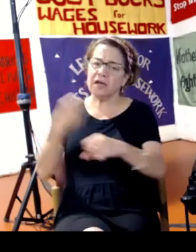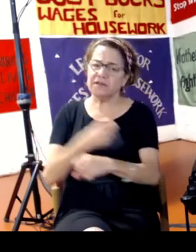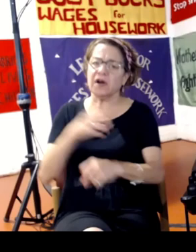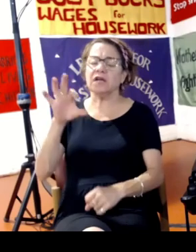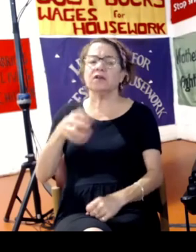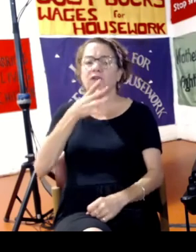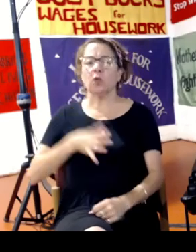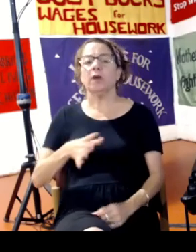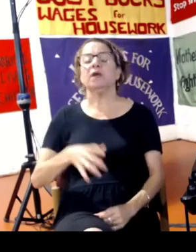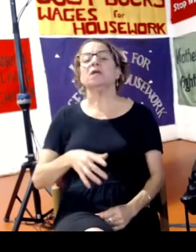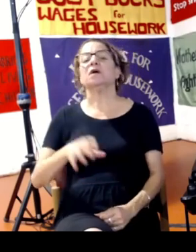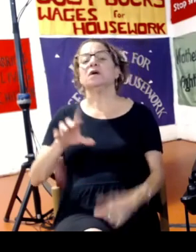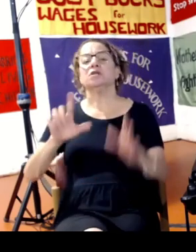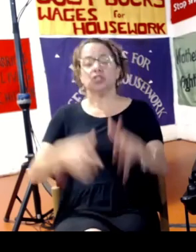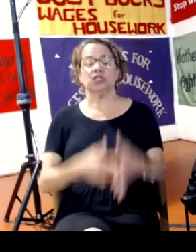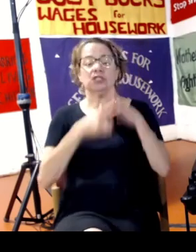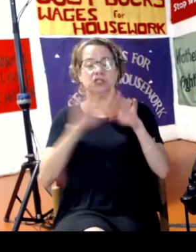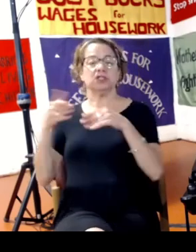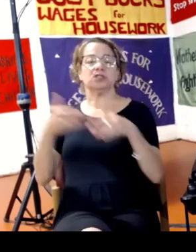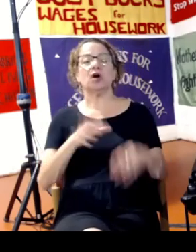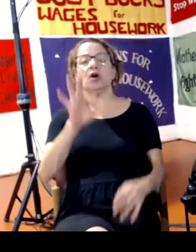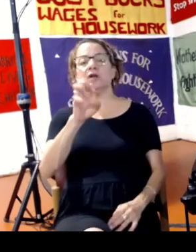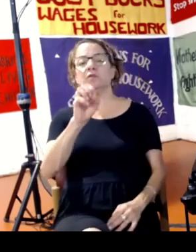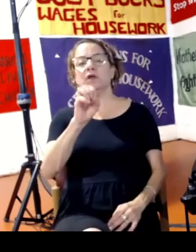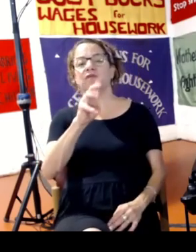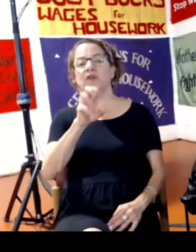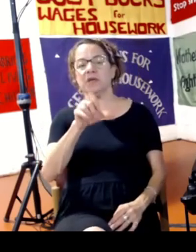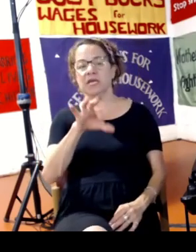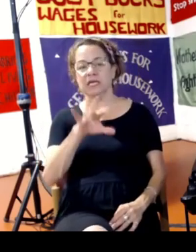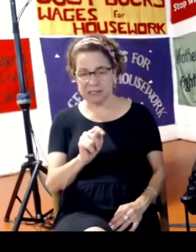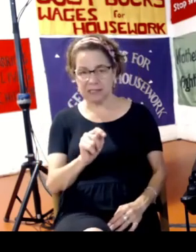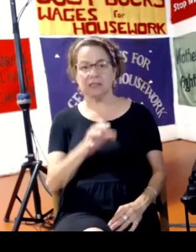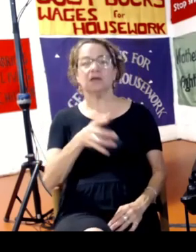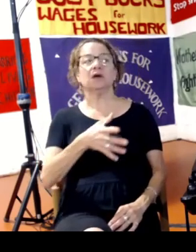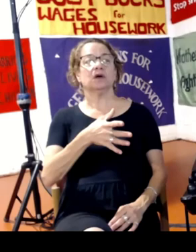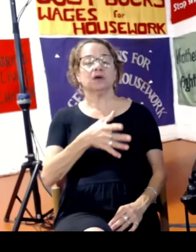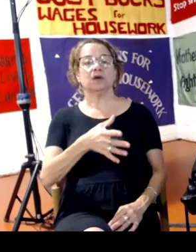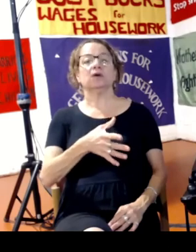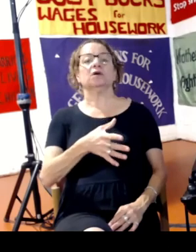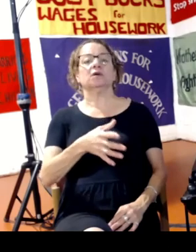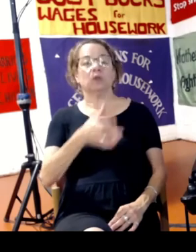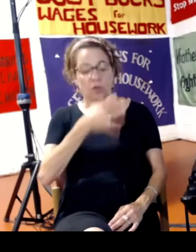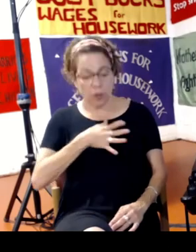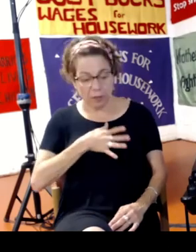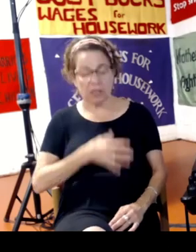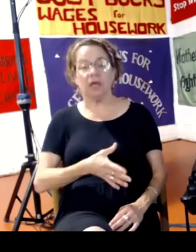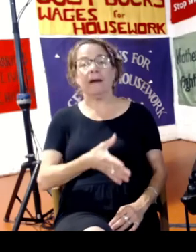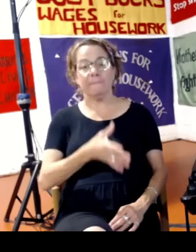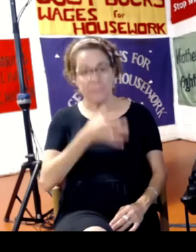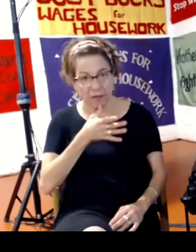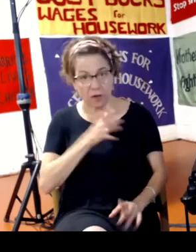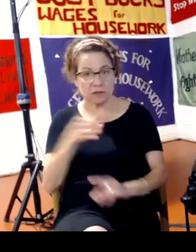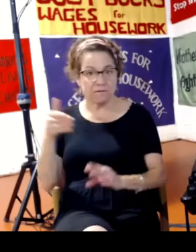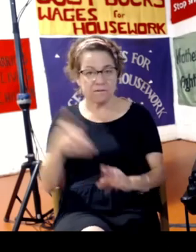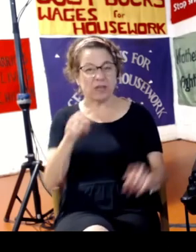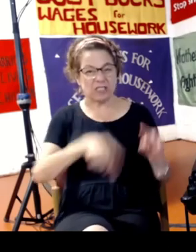really started with women at the bottom, with mothers. Now, Eleanor